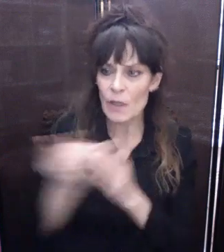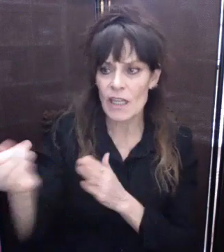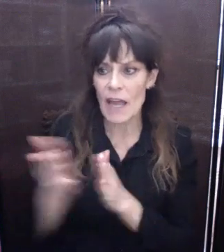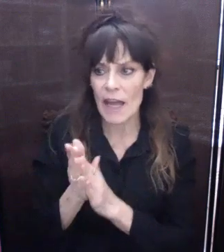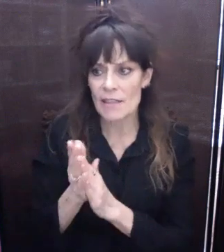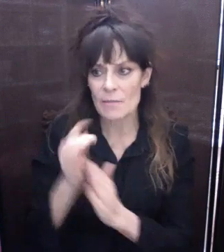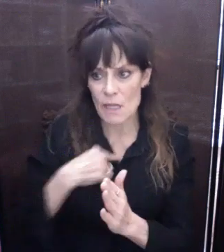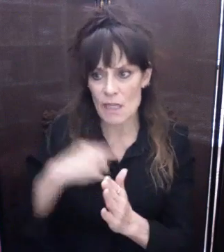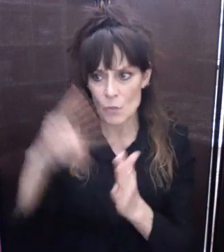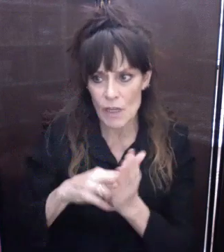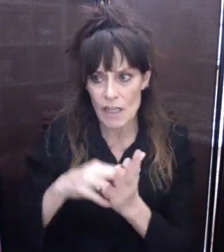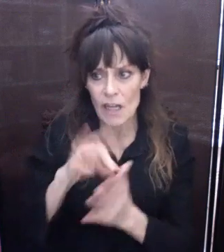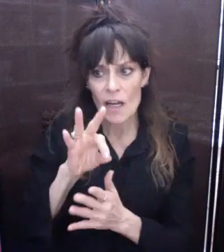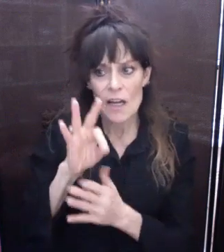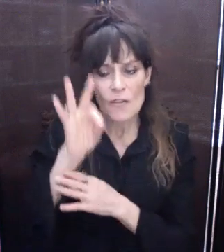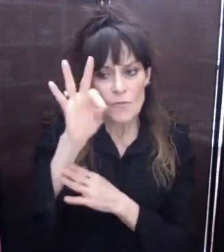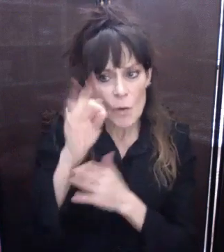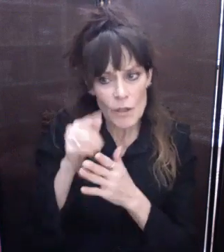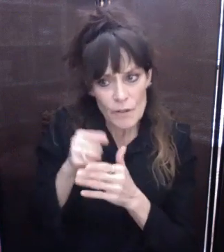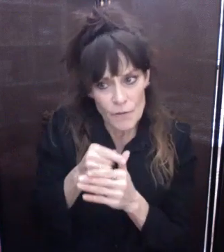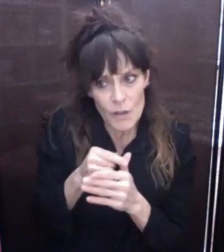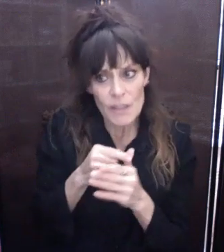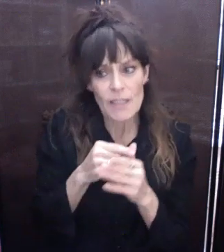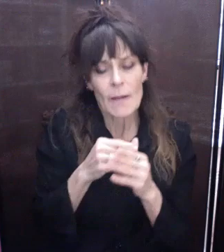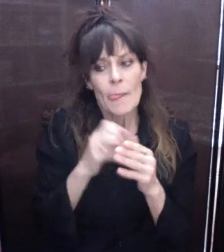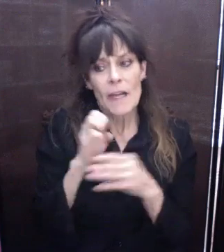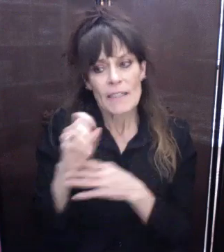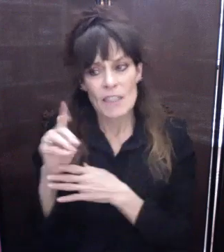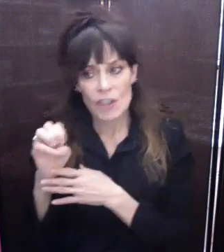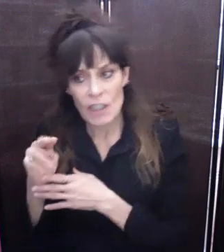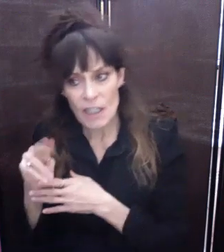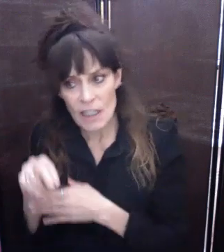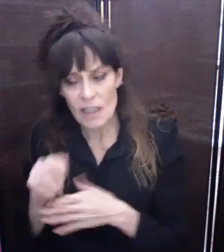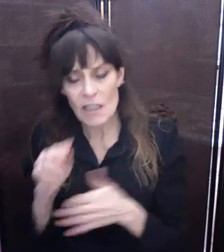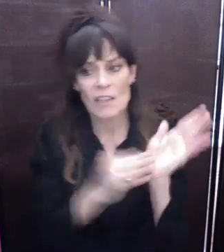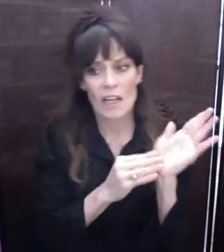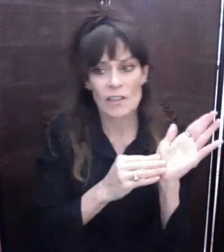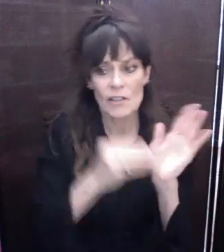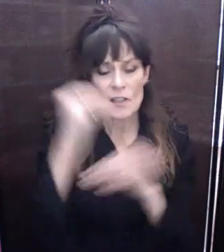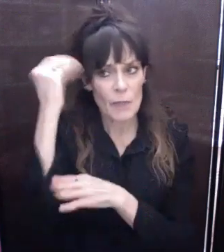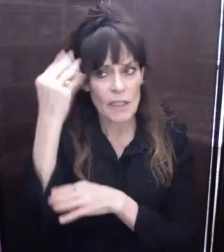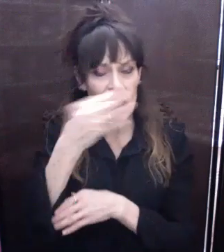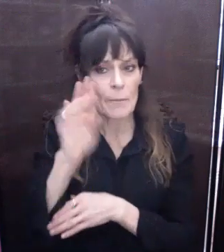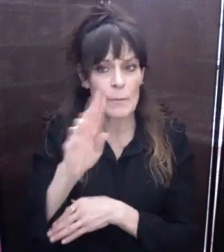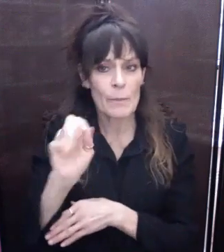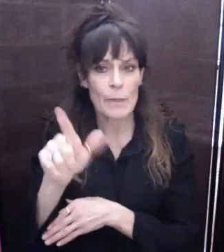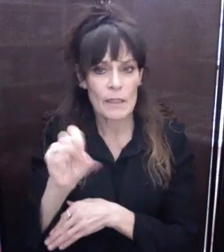the foreword to the first edition and the doctor's opinion and Bill's story, and I got through that. That